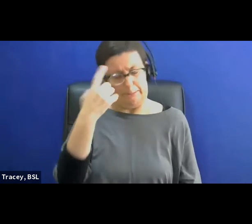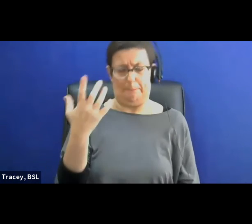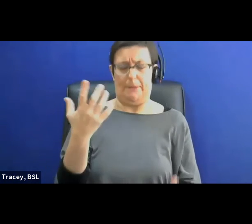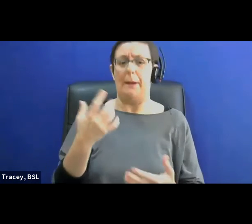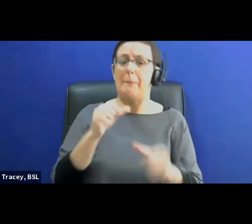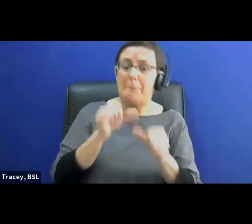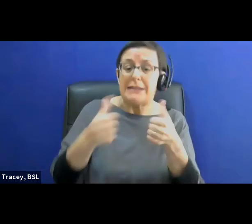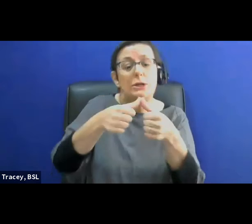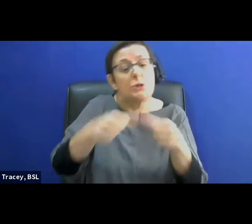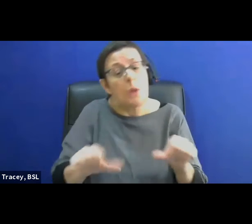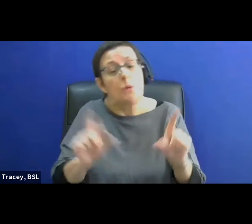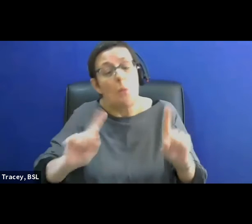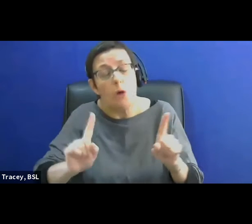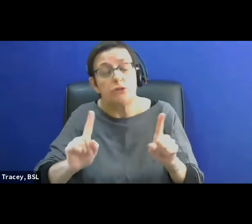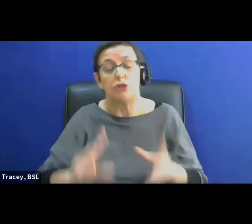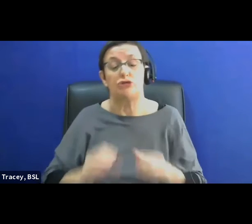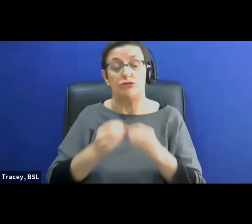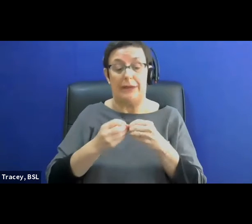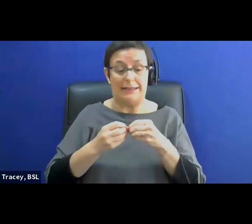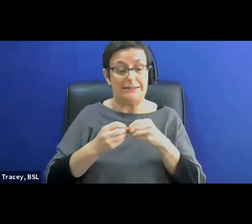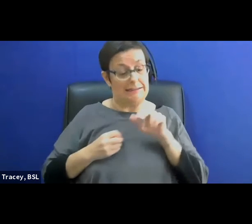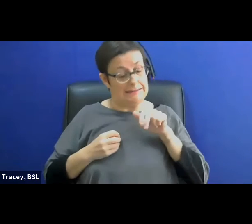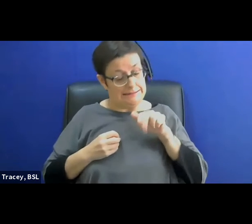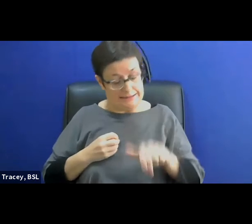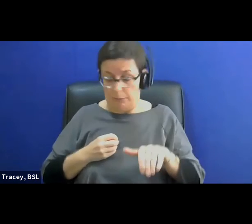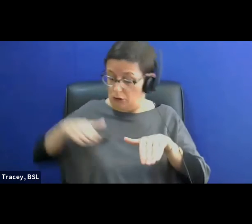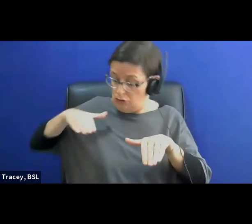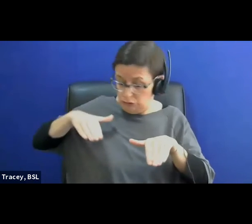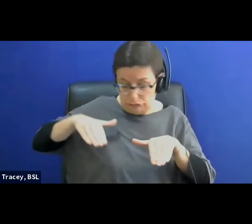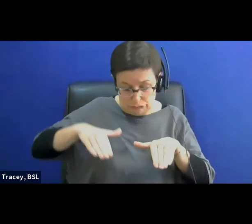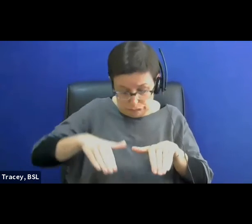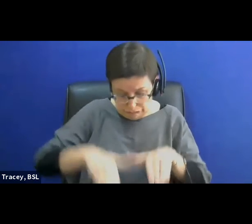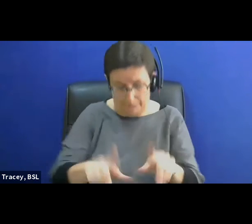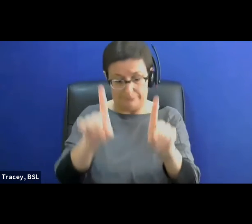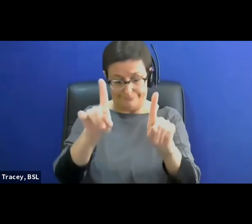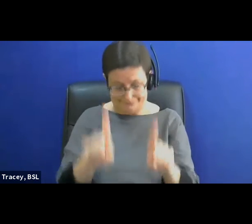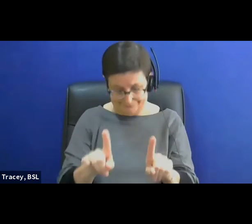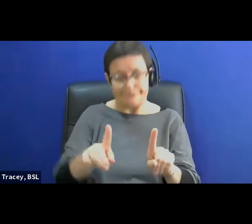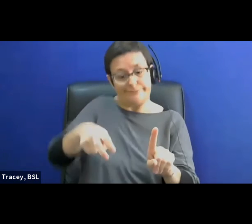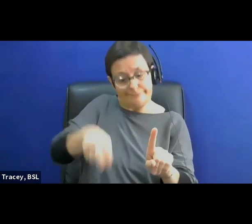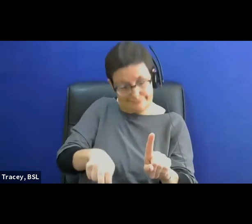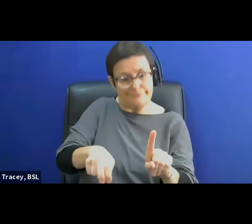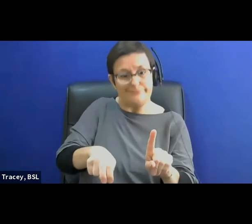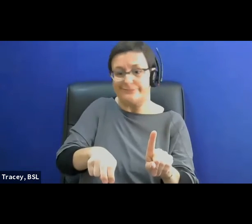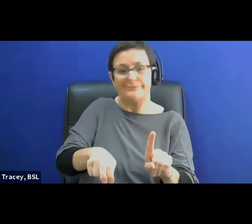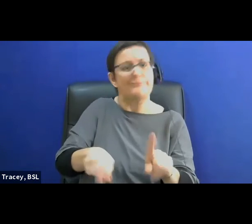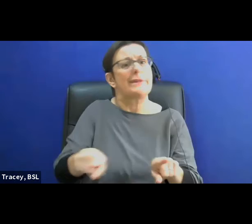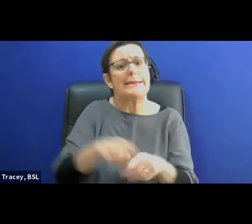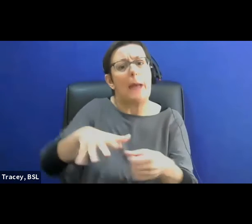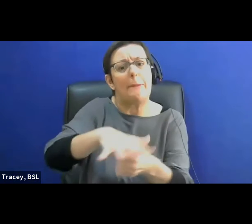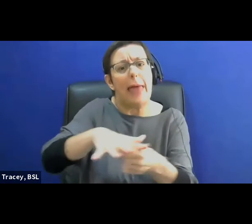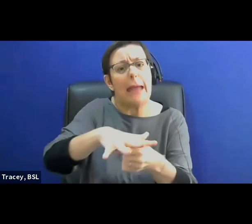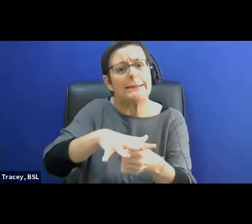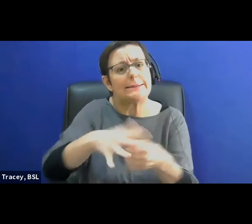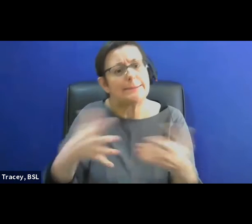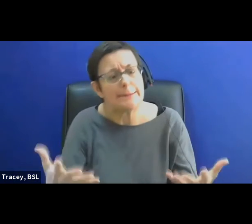solution was to put in a ramp that picked people up where the steps started and then discharged them from the ramp where the steps